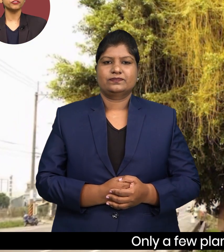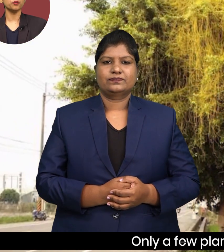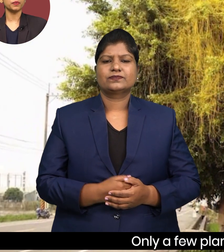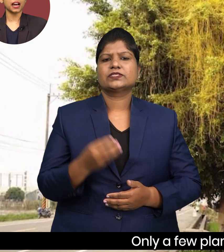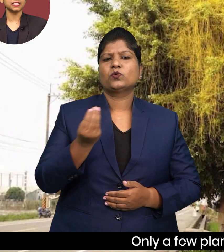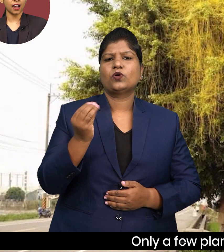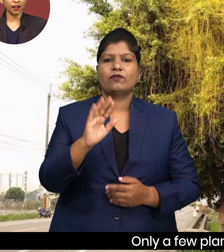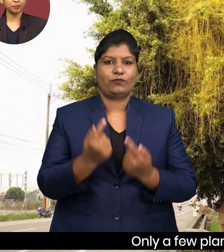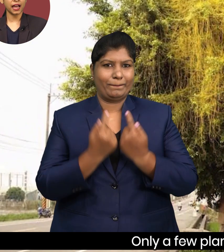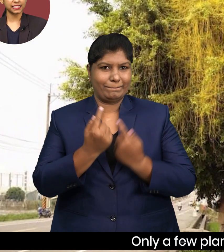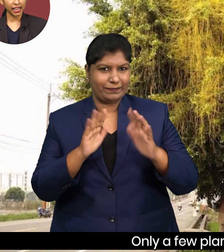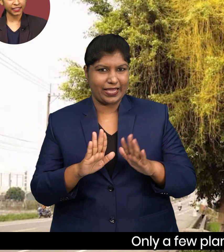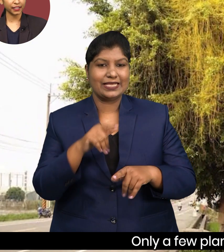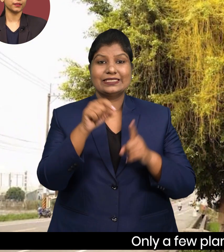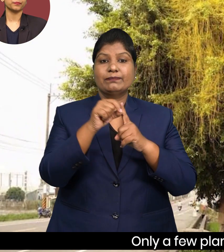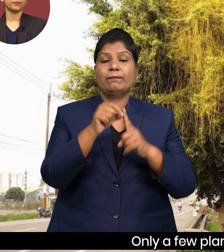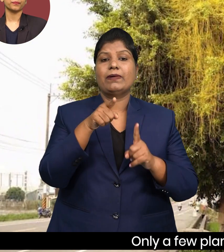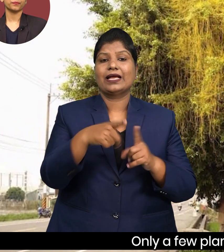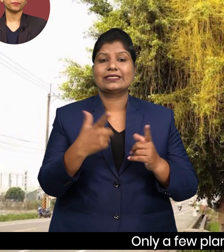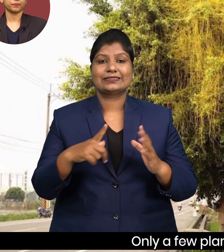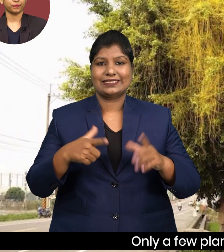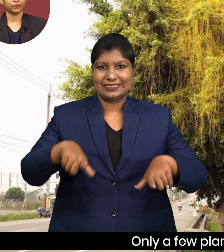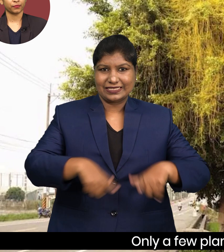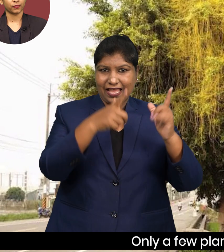Only a few plants are parasitic